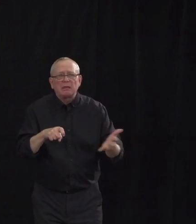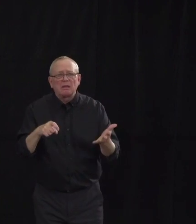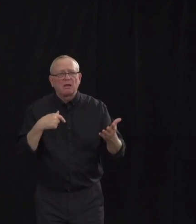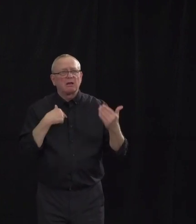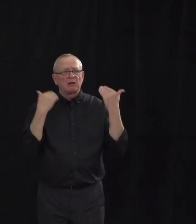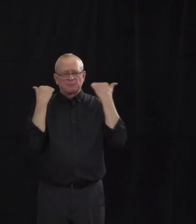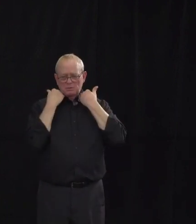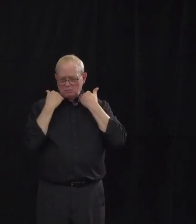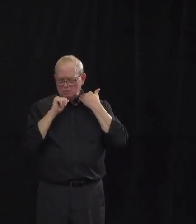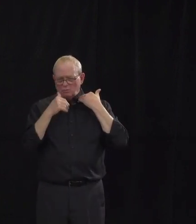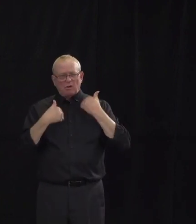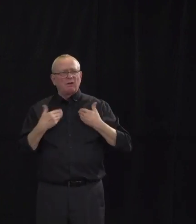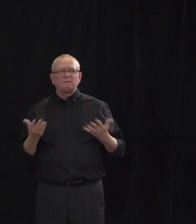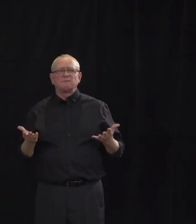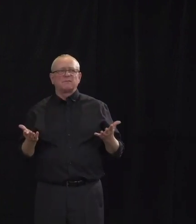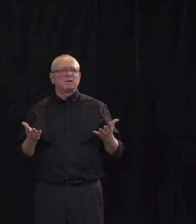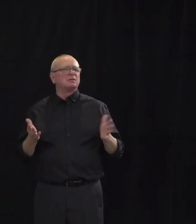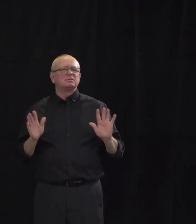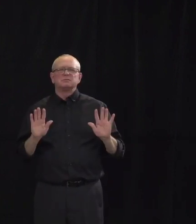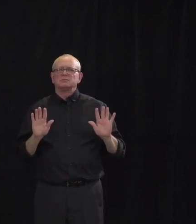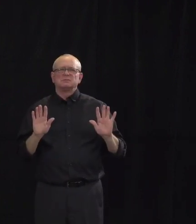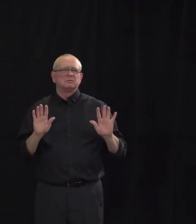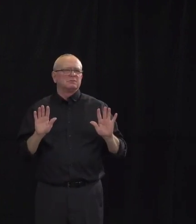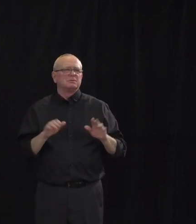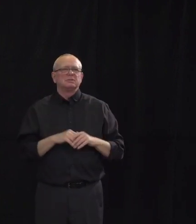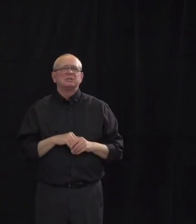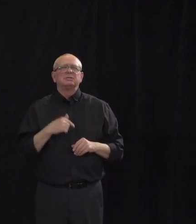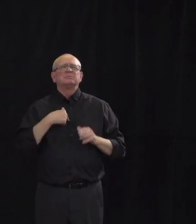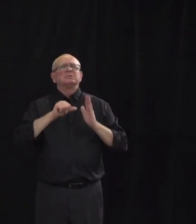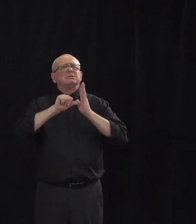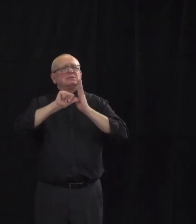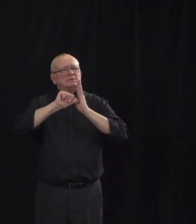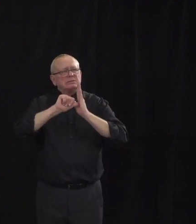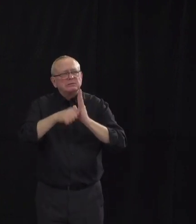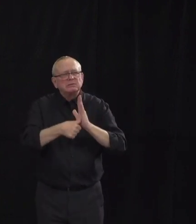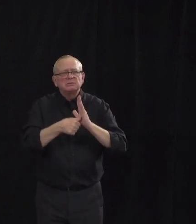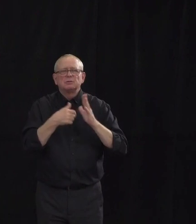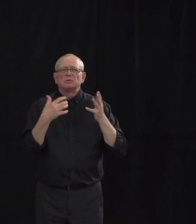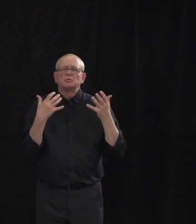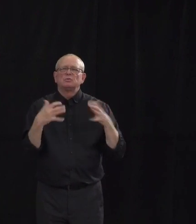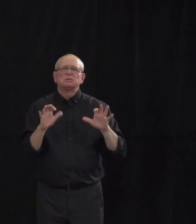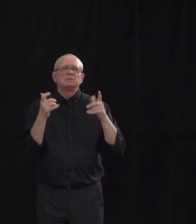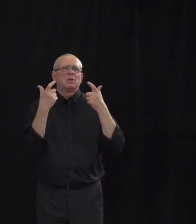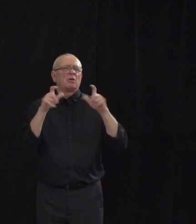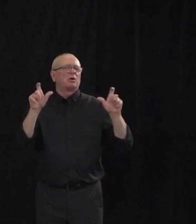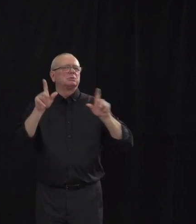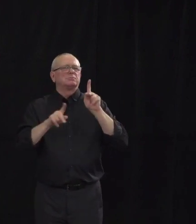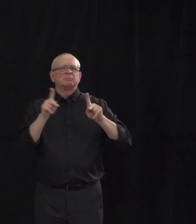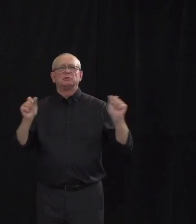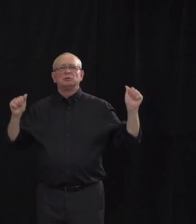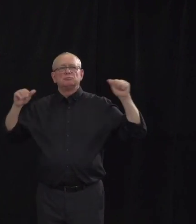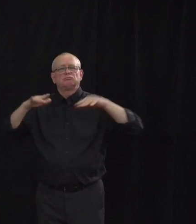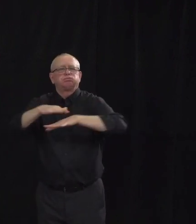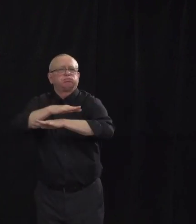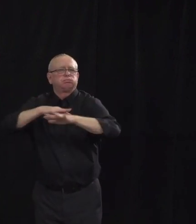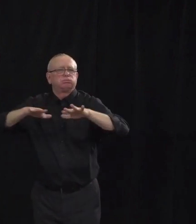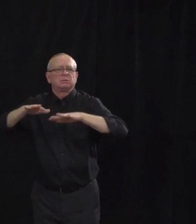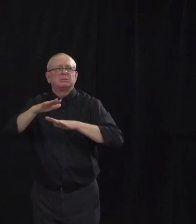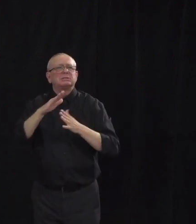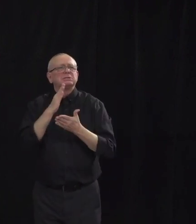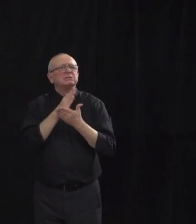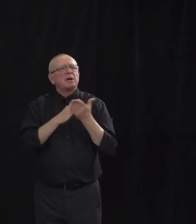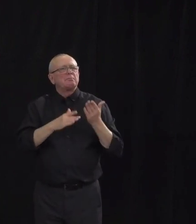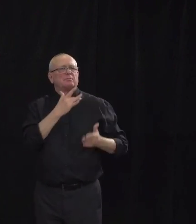are not looking for large amounts of people to be congregating in certain parts of provincial parks, and we will take action if that is taking